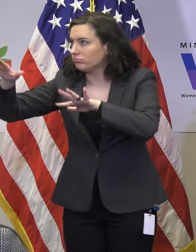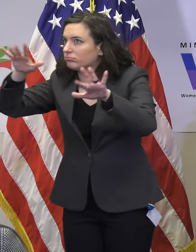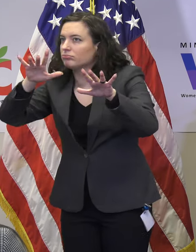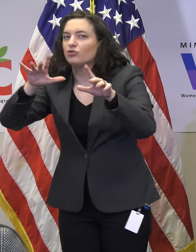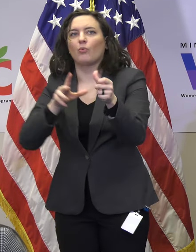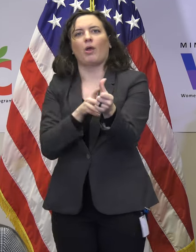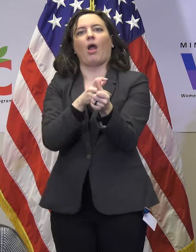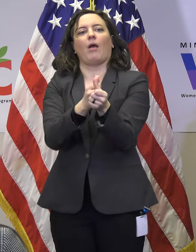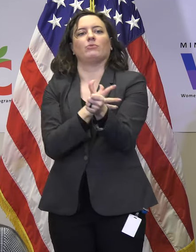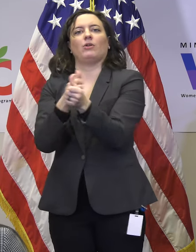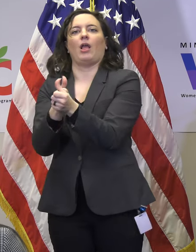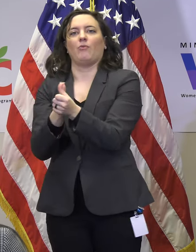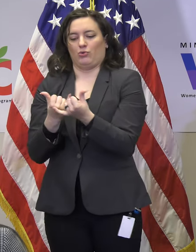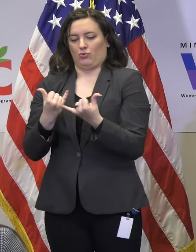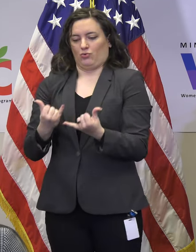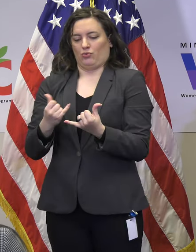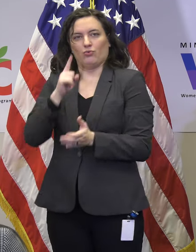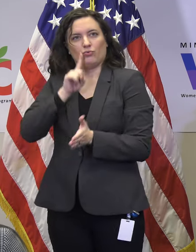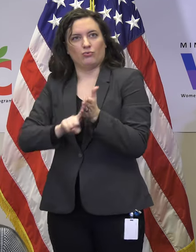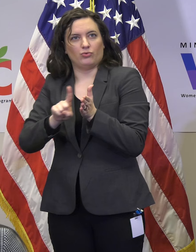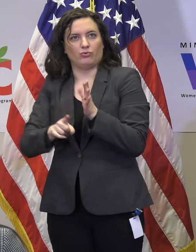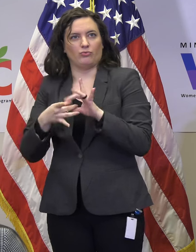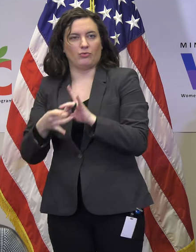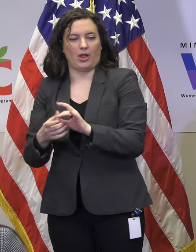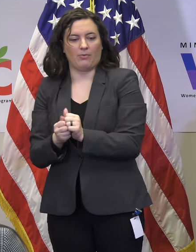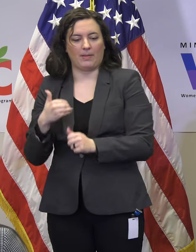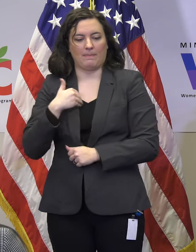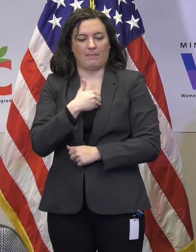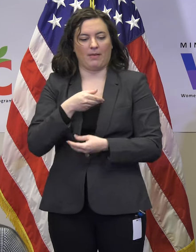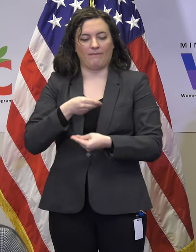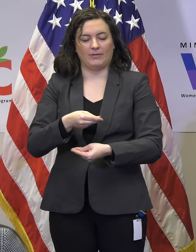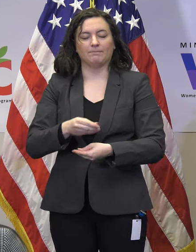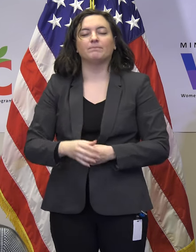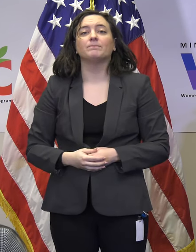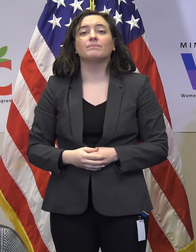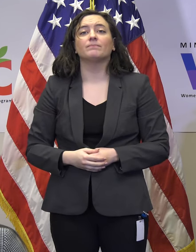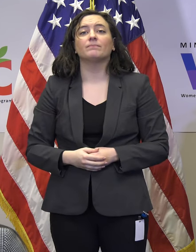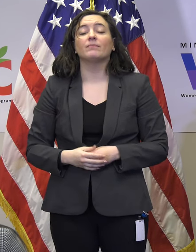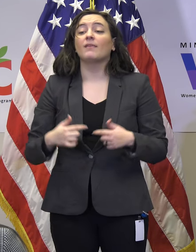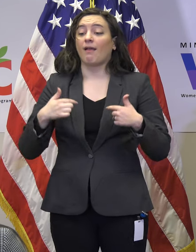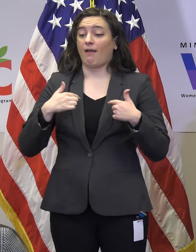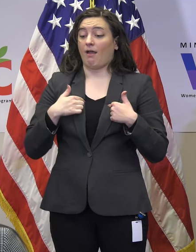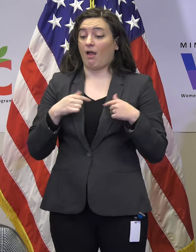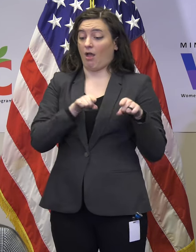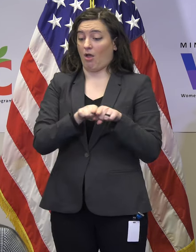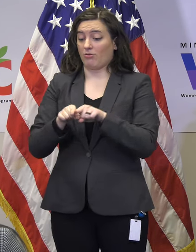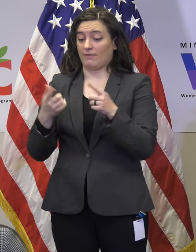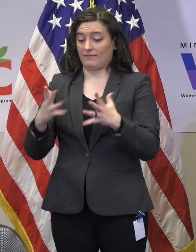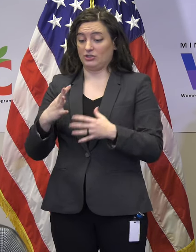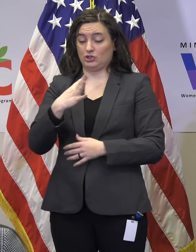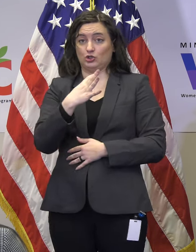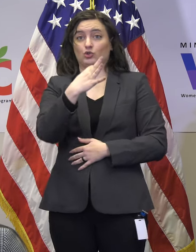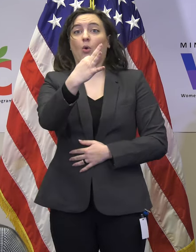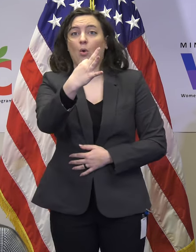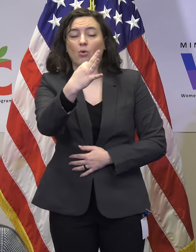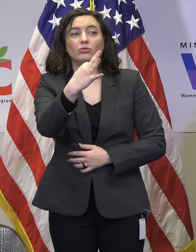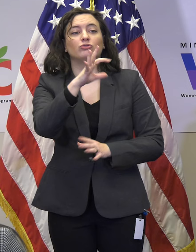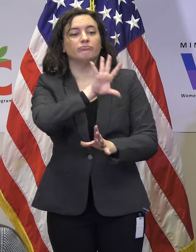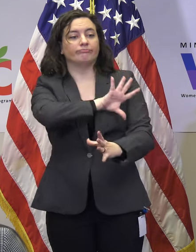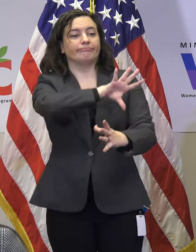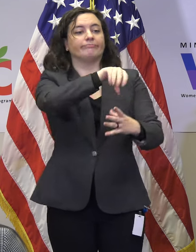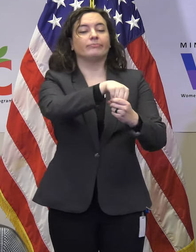research. I am also a chosen candidate to participate in the WIC lactation